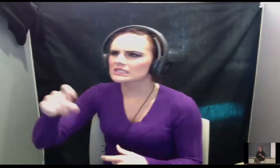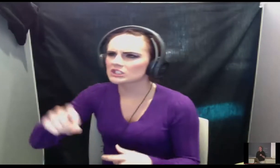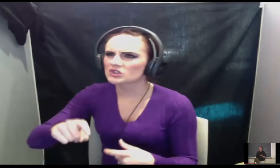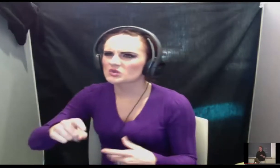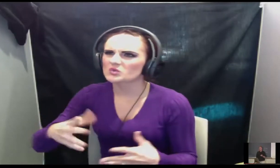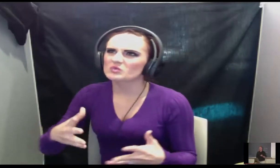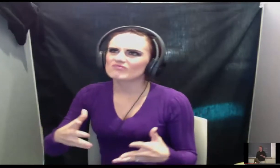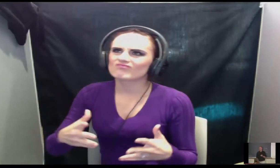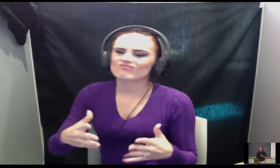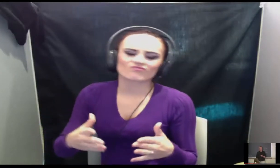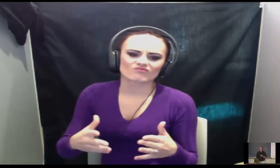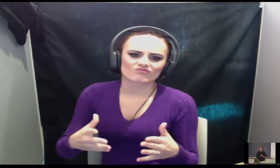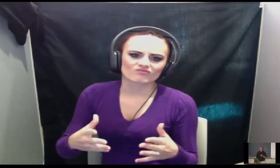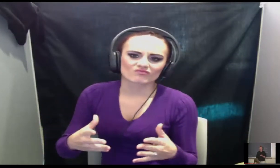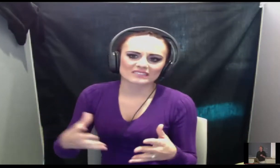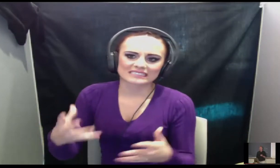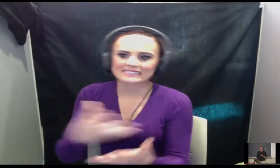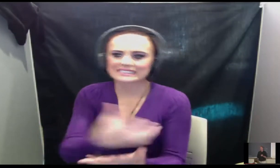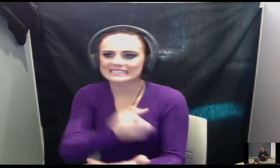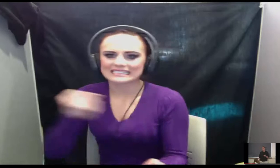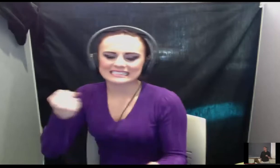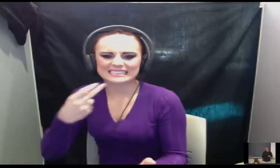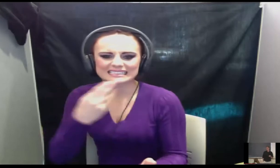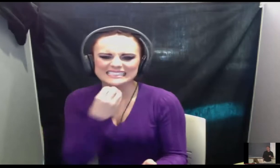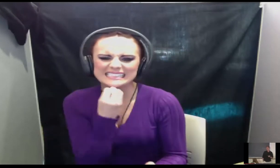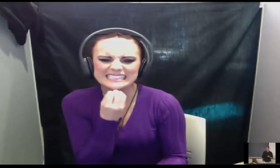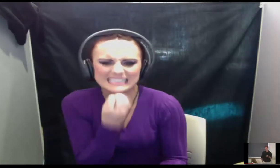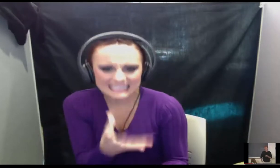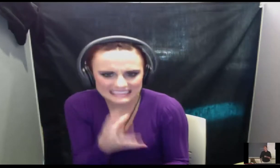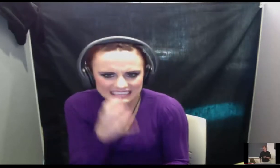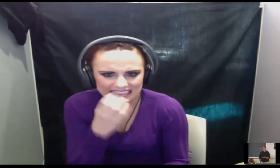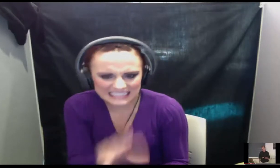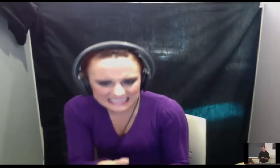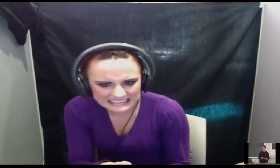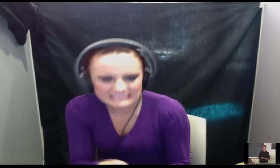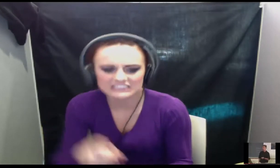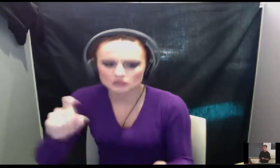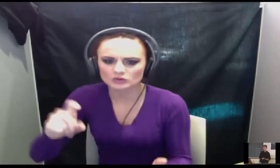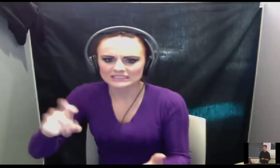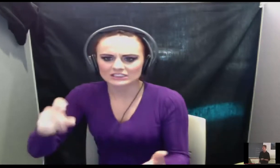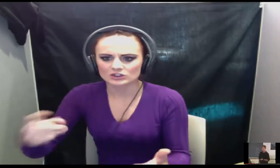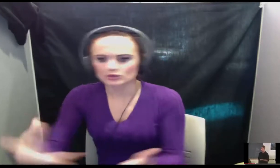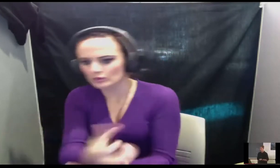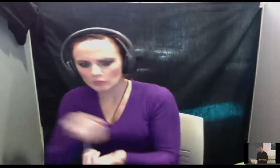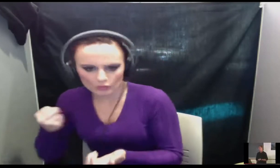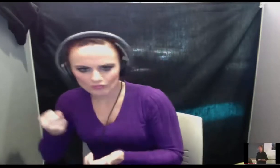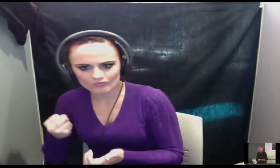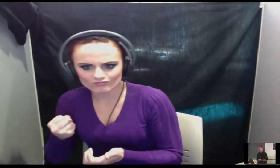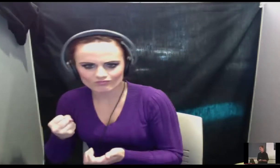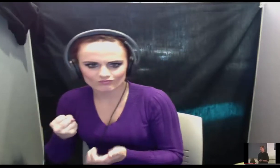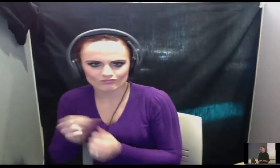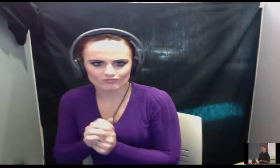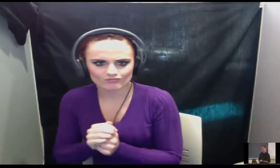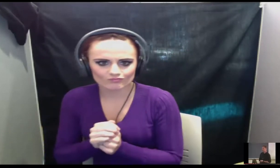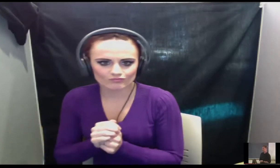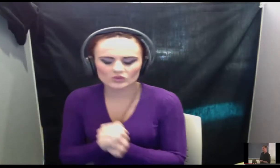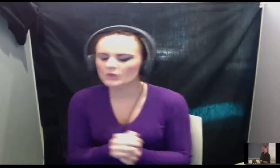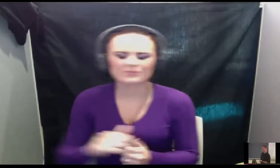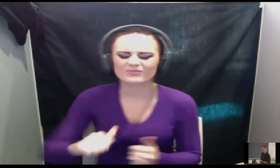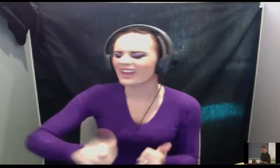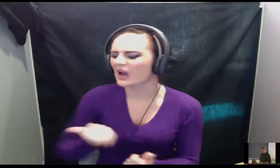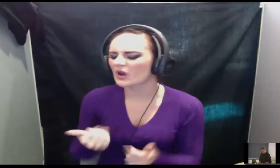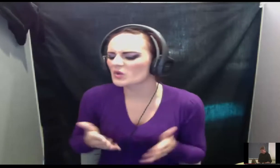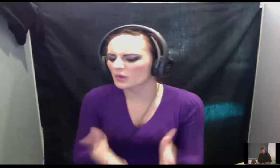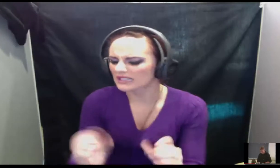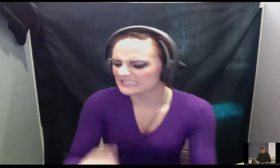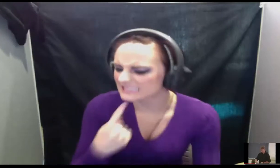say take the heat out of it? Cool it. If you cool water vapor, it turns into liquid. If you cool liquid, it turns into